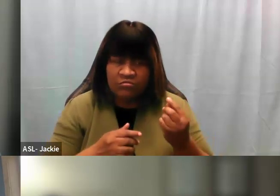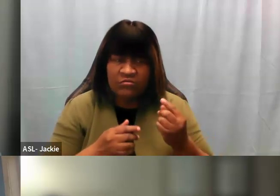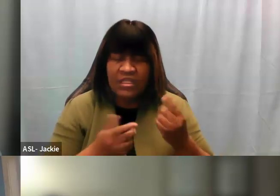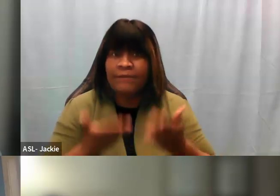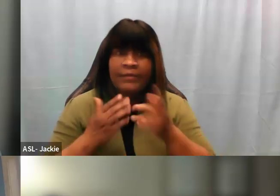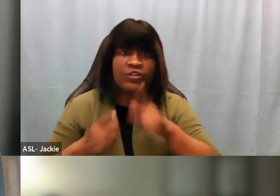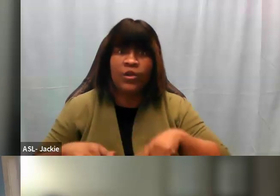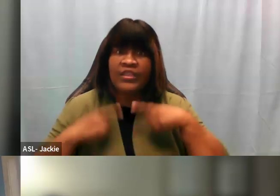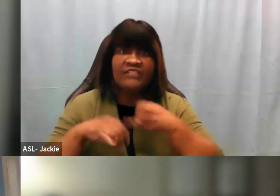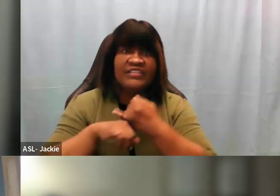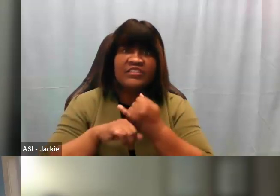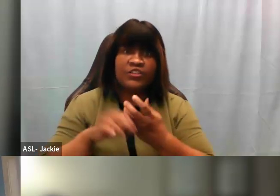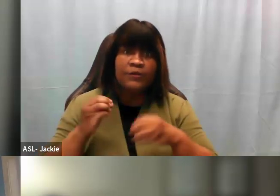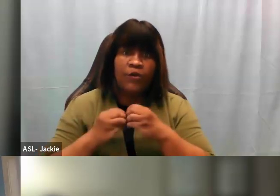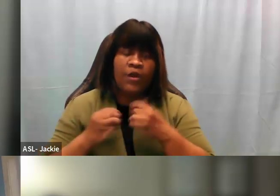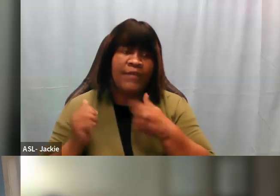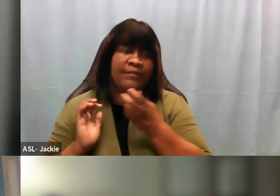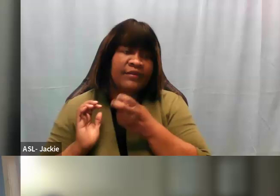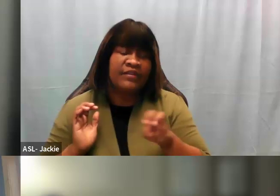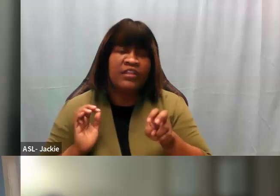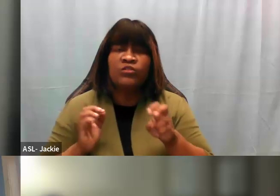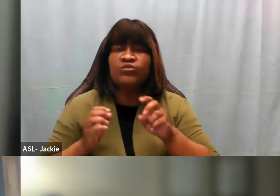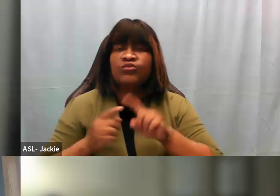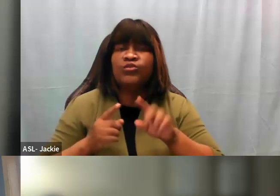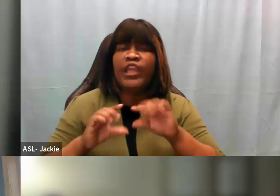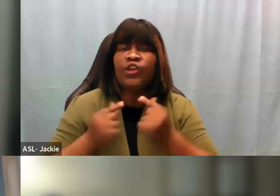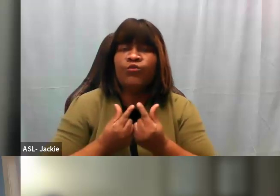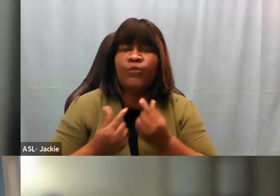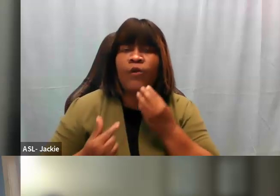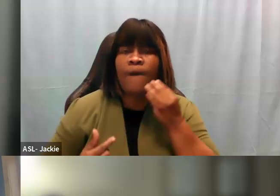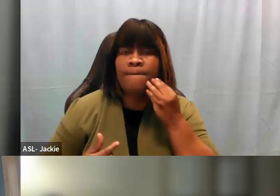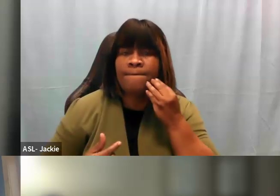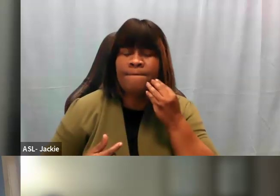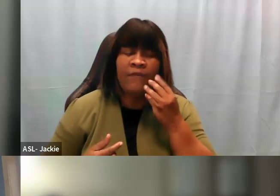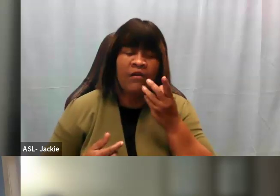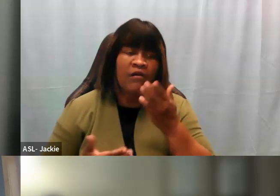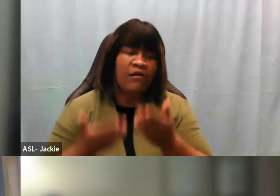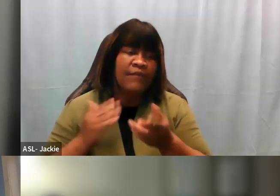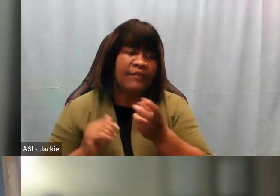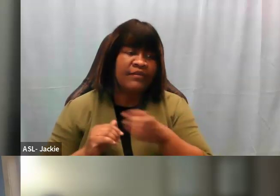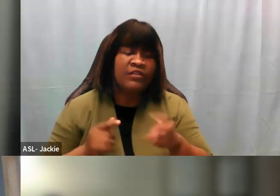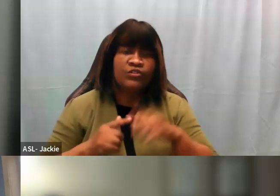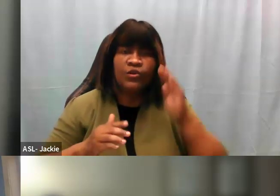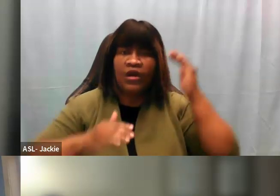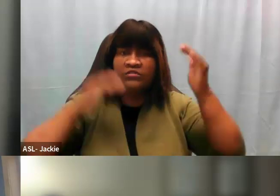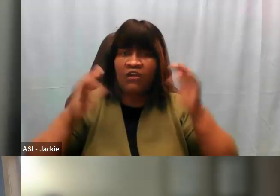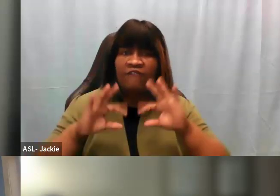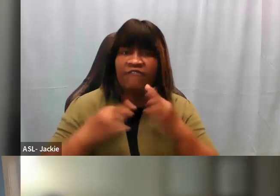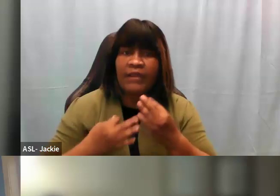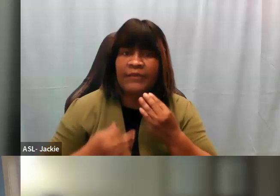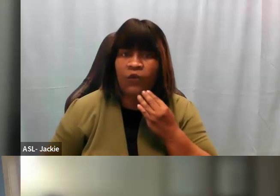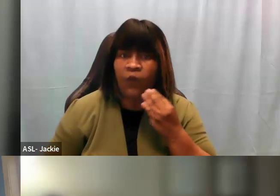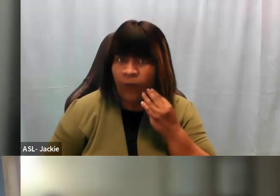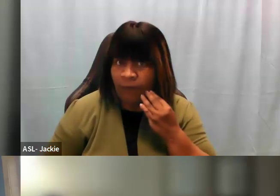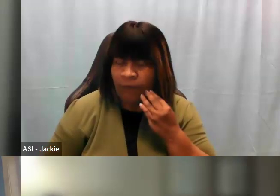in an institution anymore. Maybe it could be a transition to a group home or a adult family home or something like